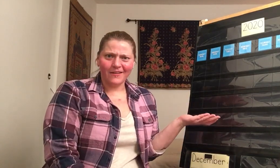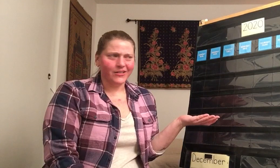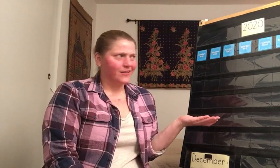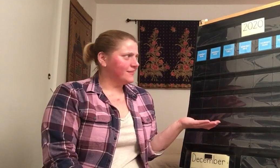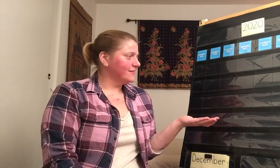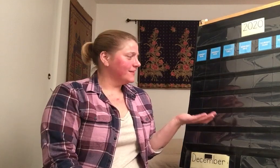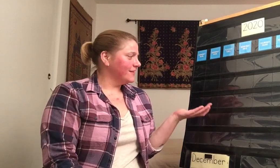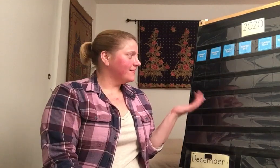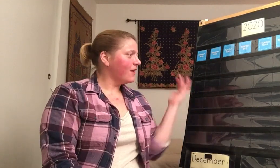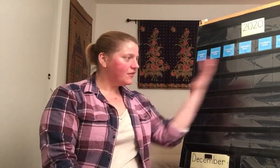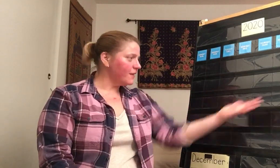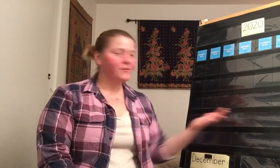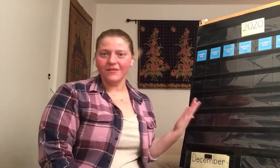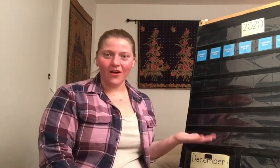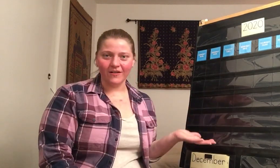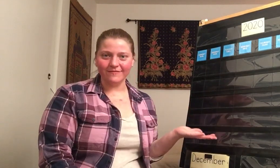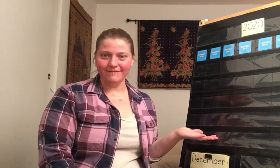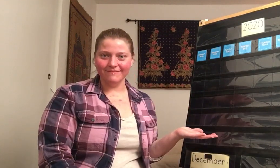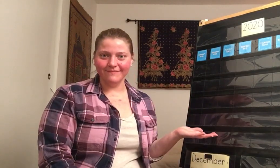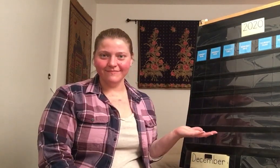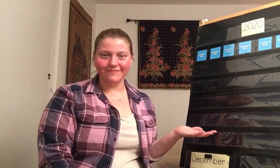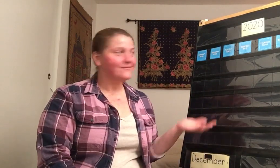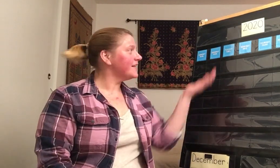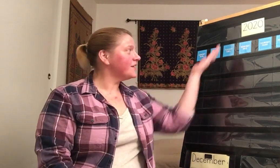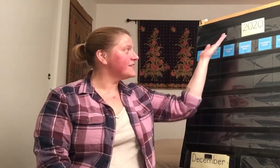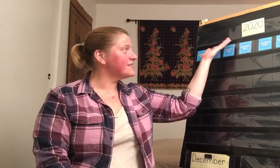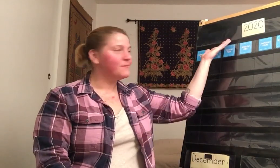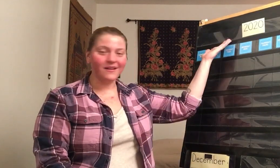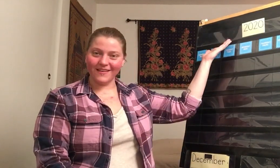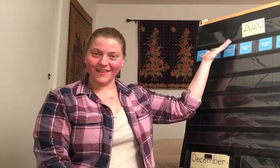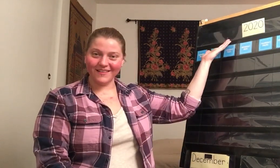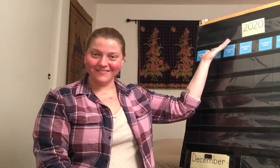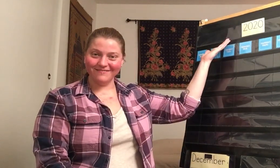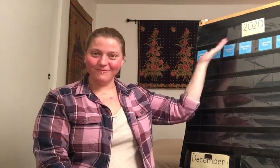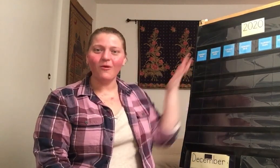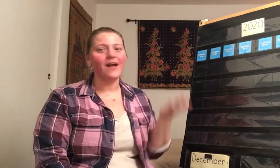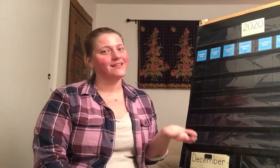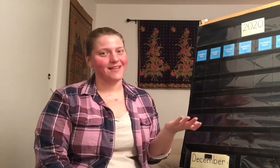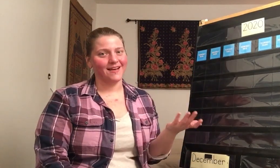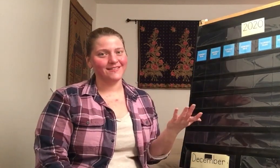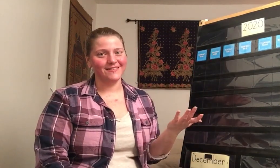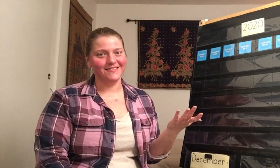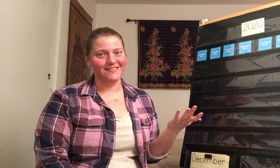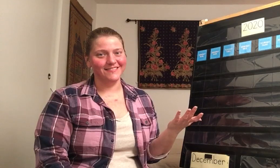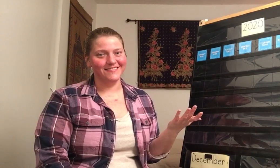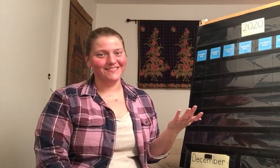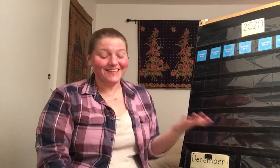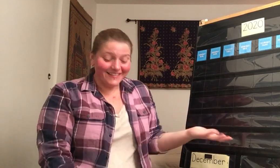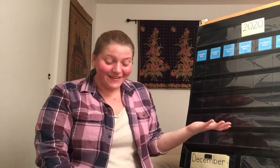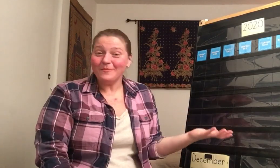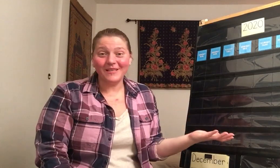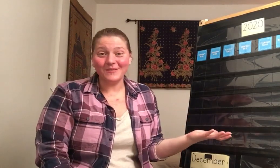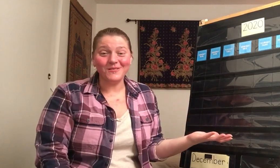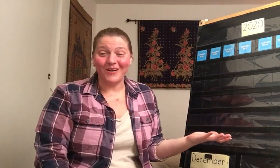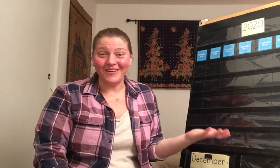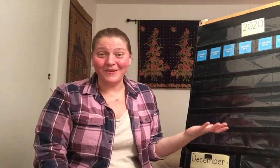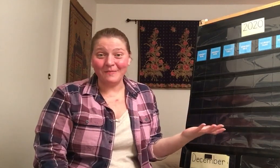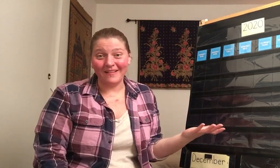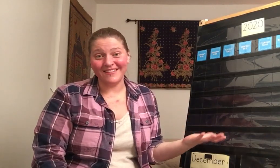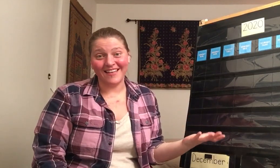calendar. All the numbers are gone. And there isn't a month. Why is that? Because we're starting a new month today.